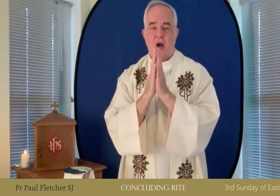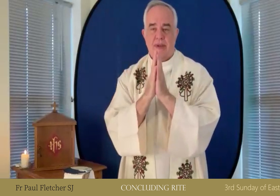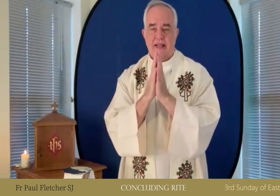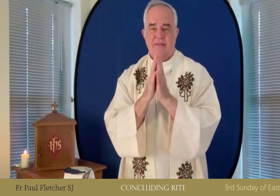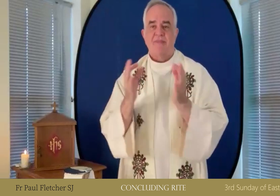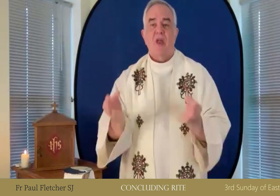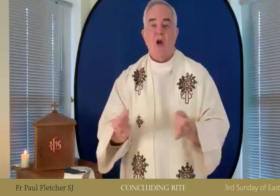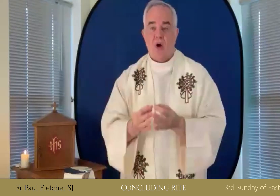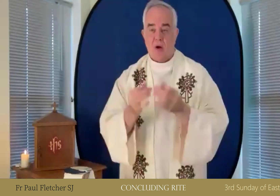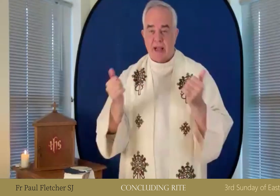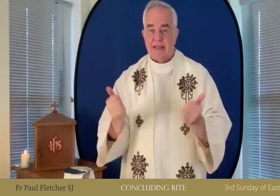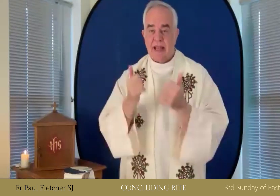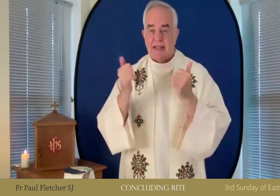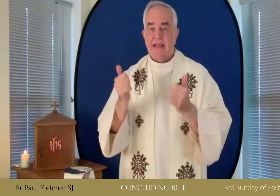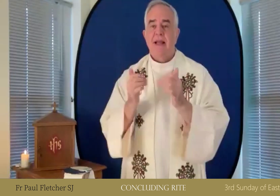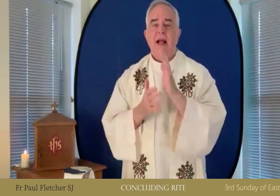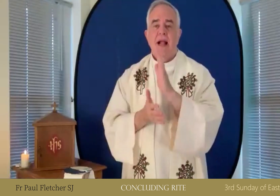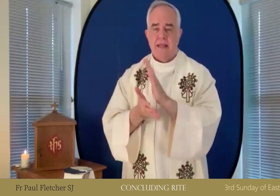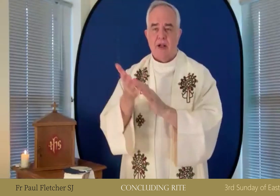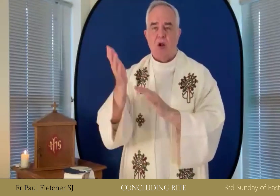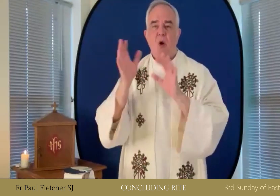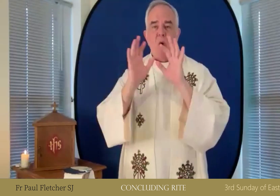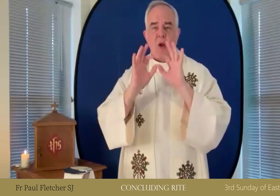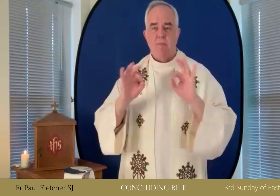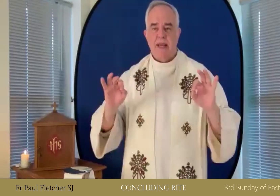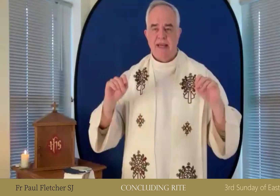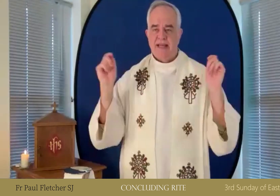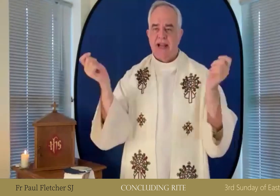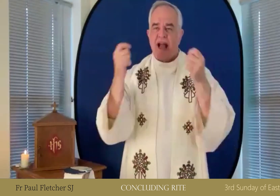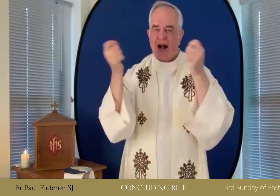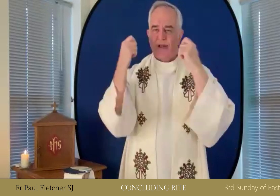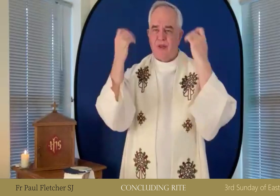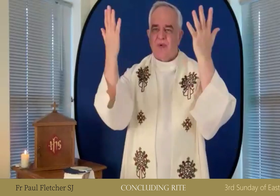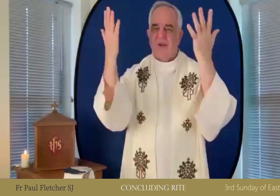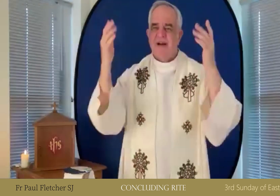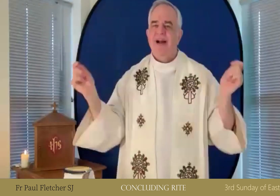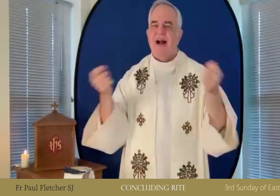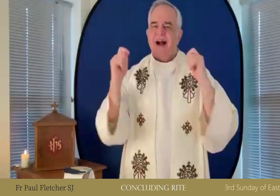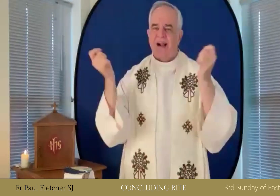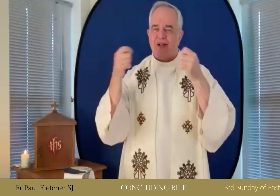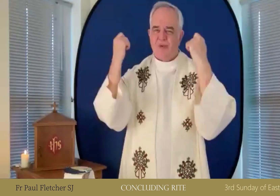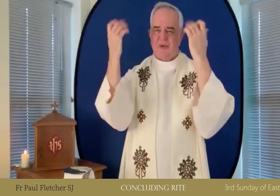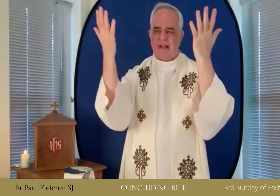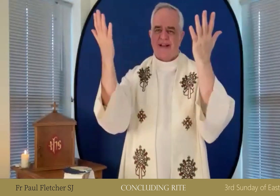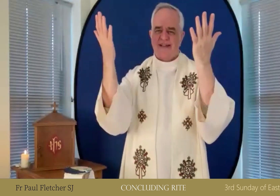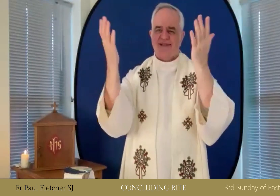Amen. Almighty God, let it go in peace. Hallelujah. Hallelujah.